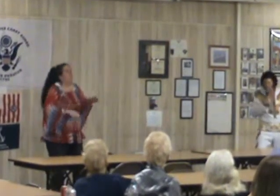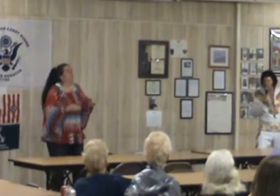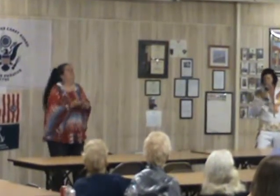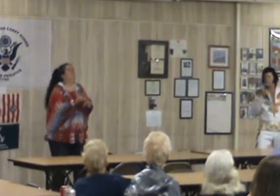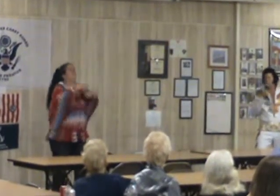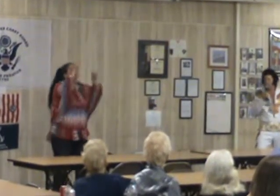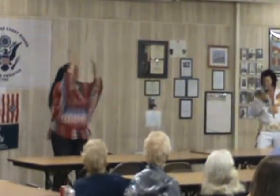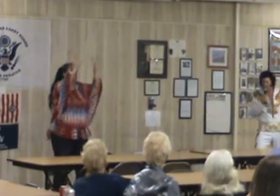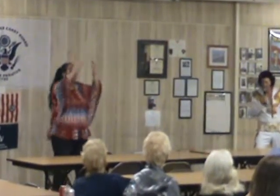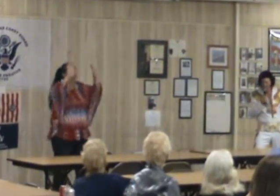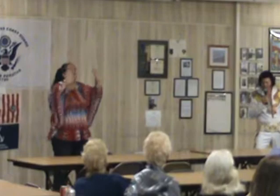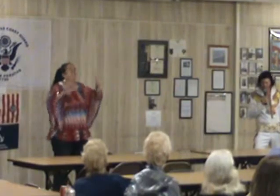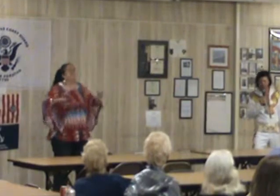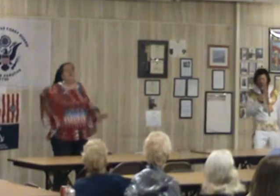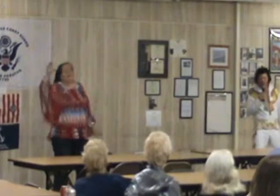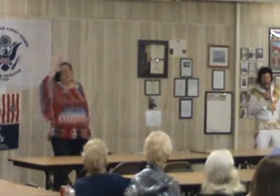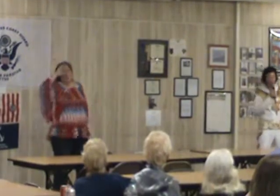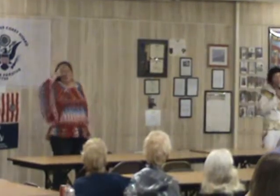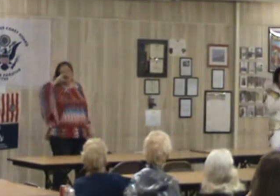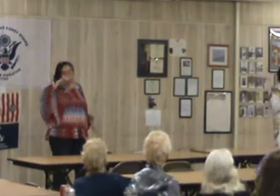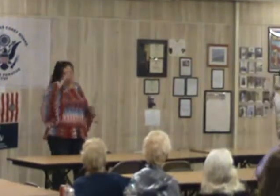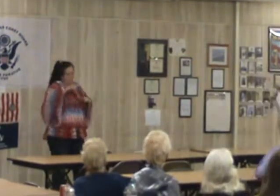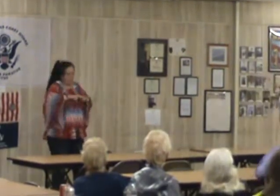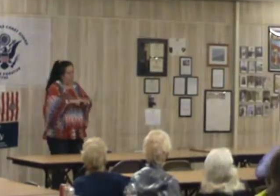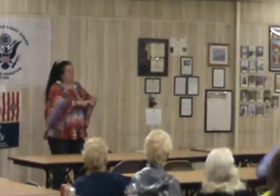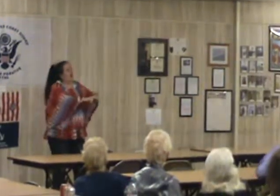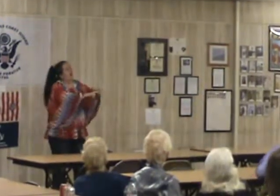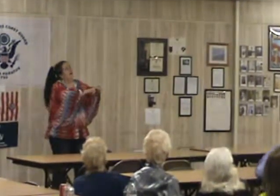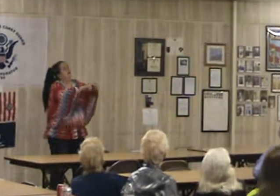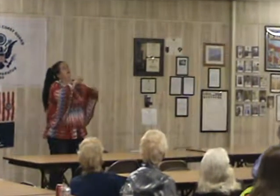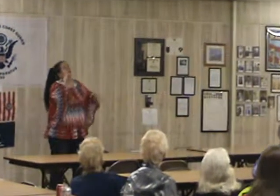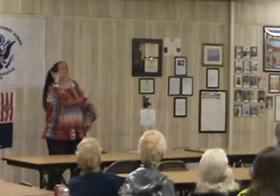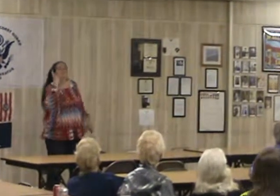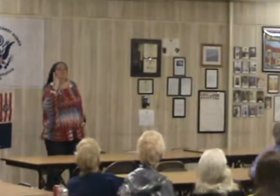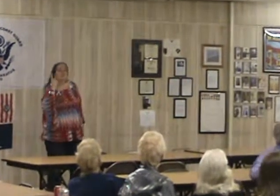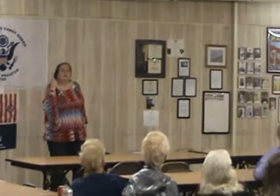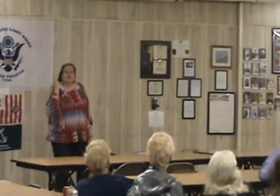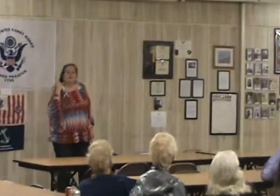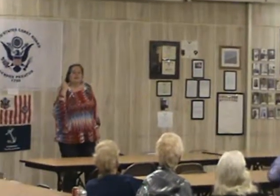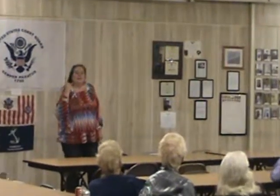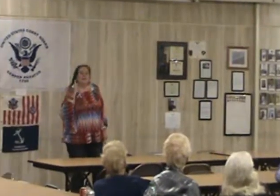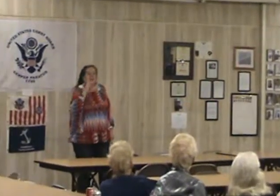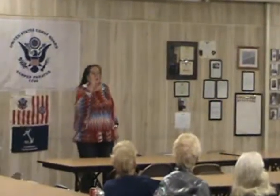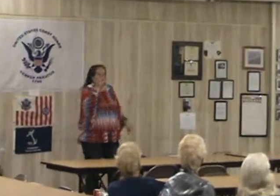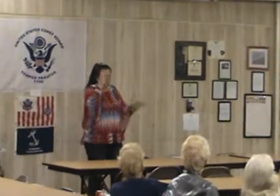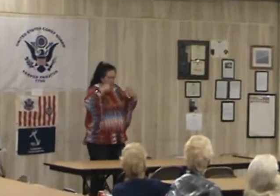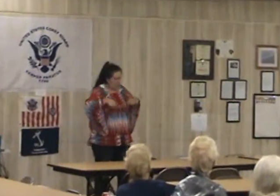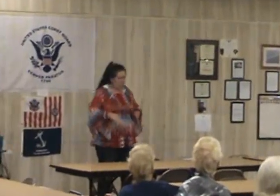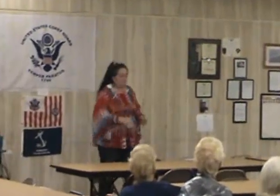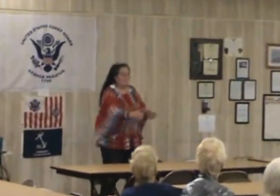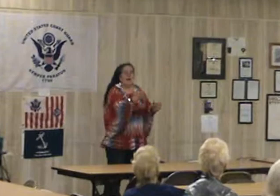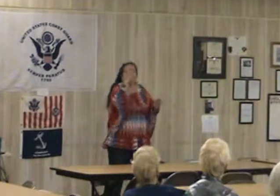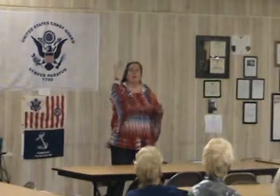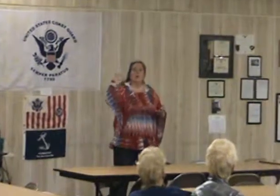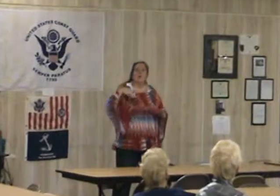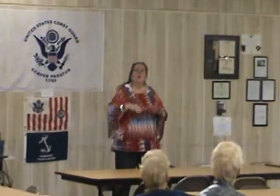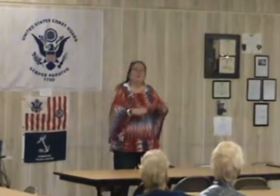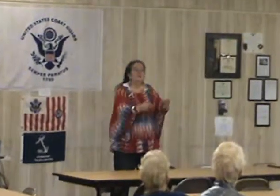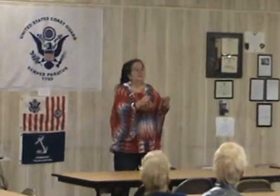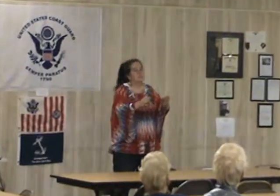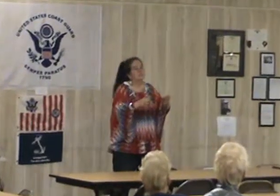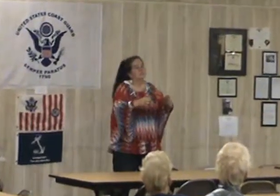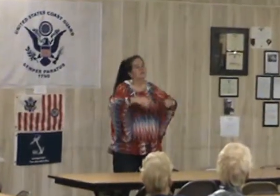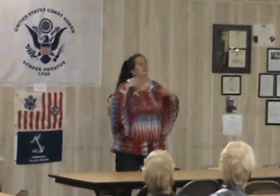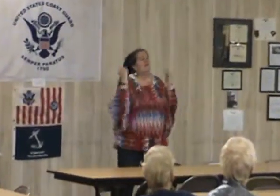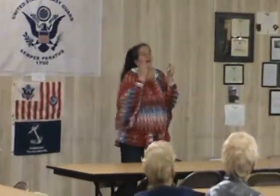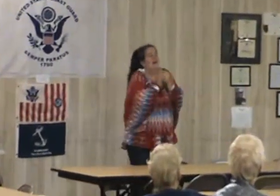So walking in the rain, I'm in for a ride on the lonely Kentucky back